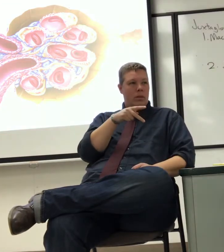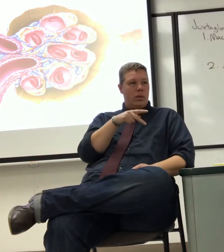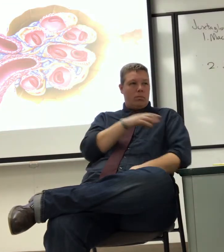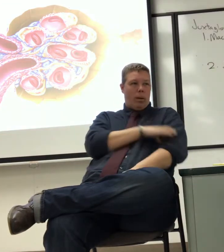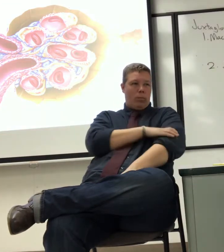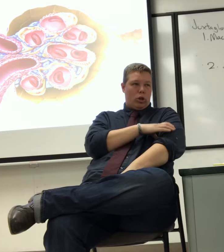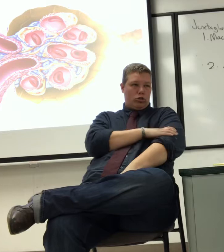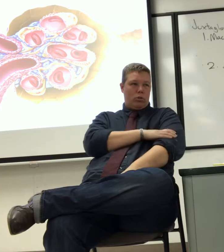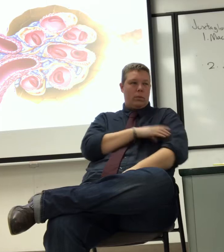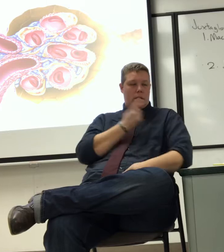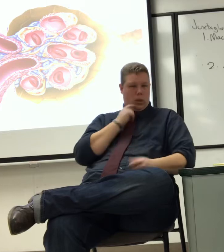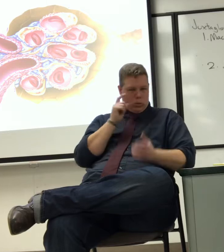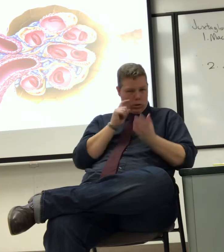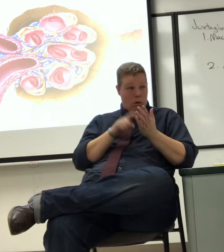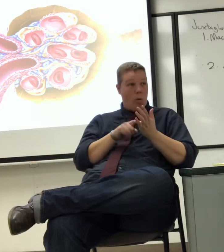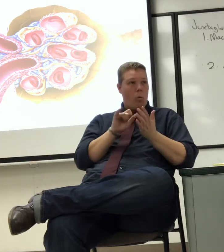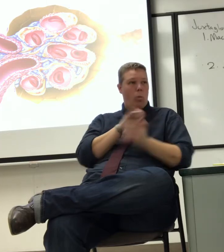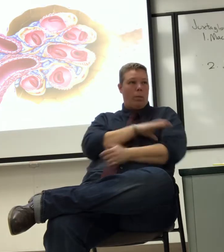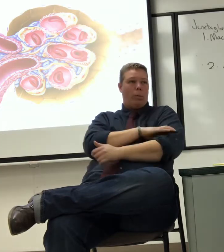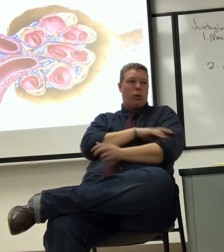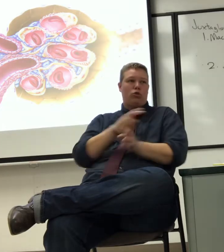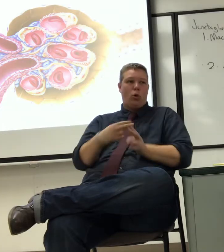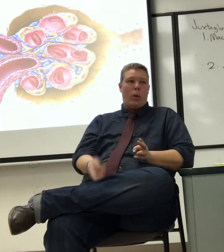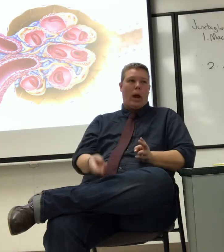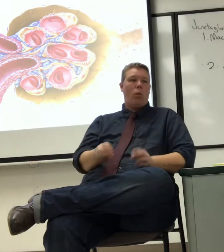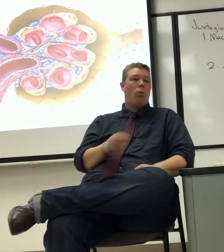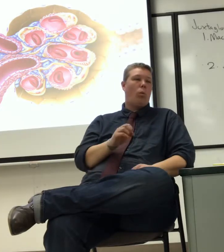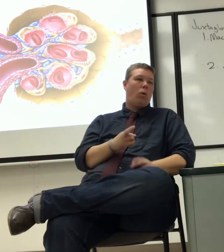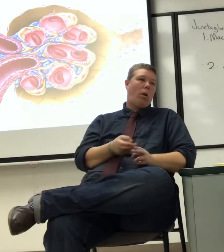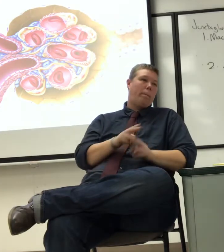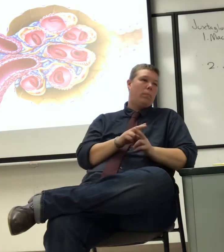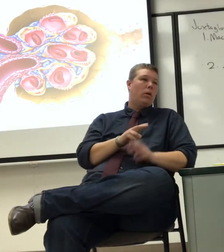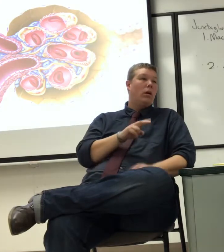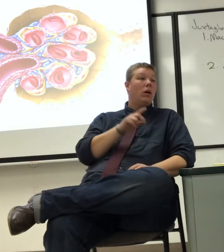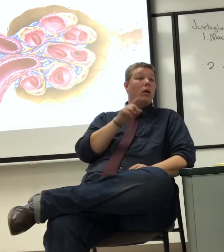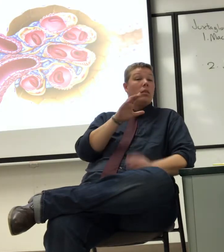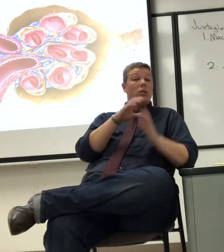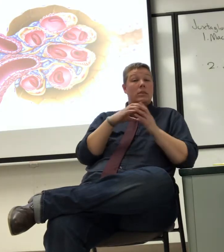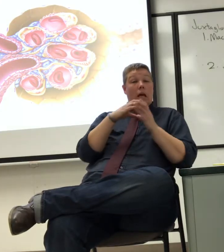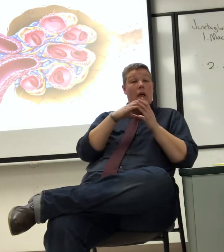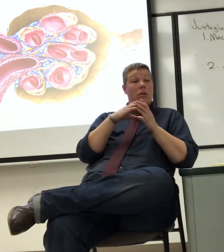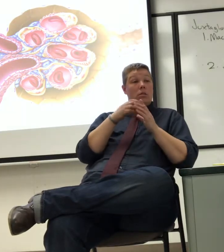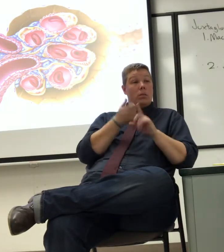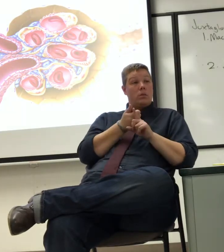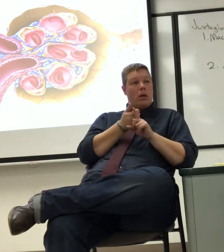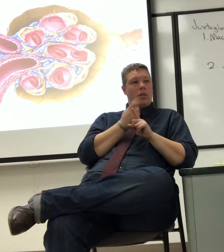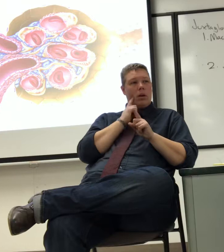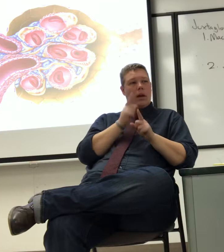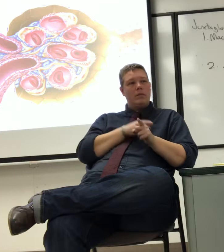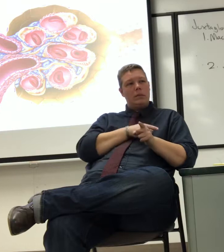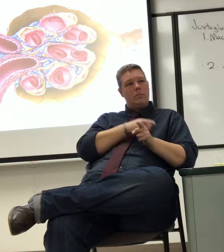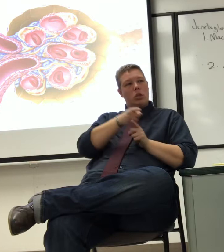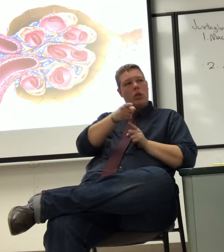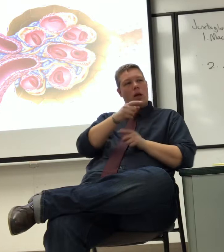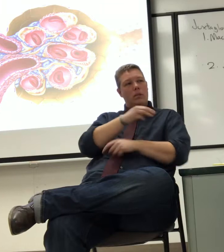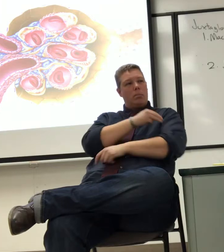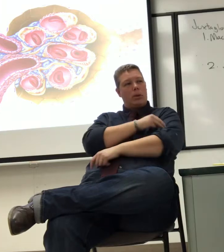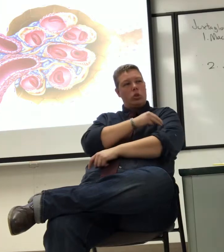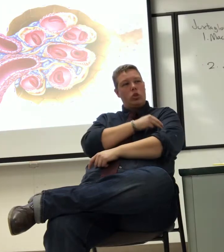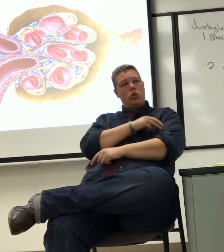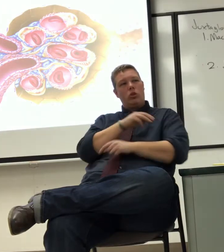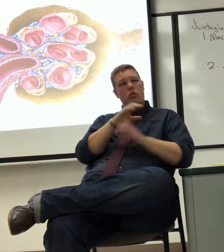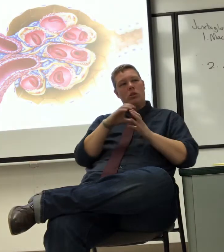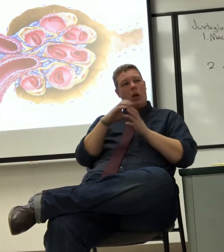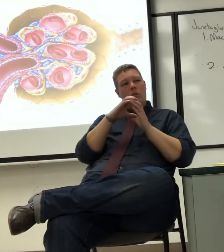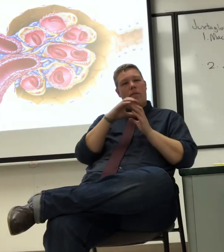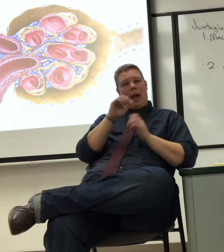if it drops. And well, the cells, they're actually specialized with muscle cells of the afferent arteriole. That's